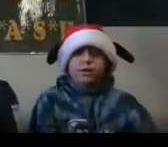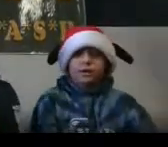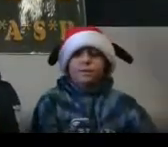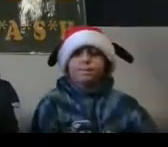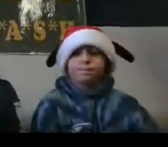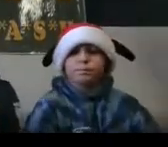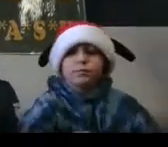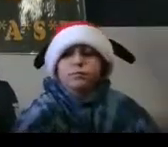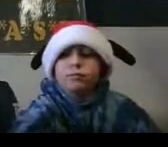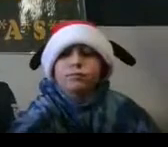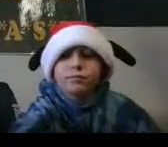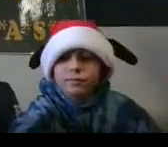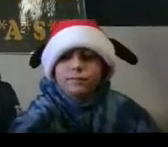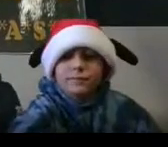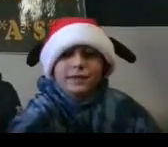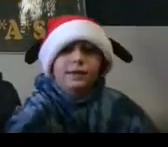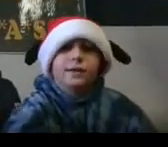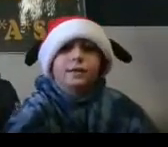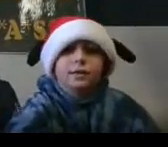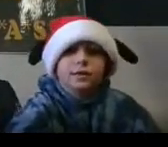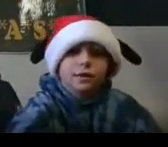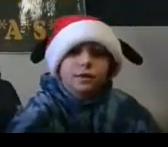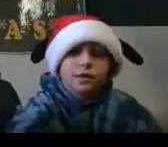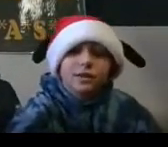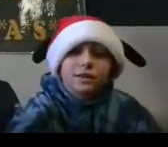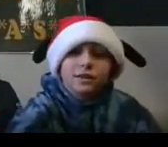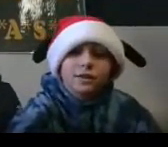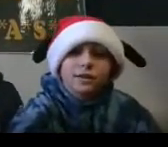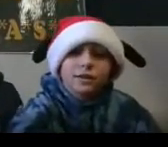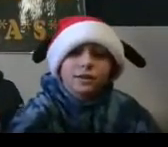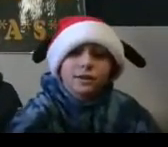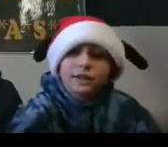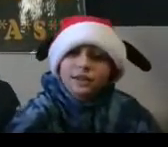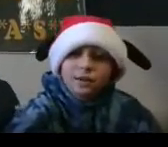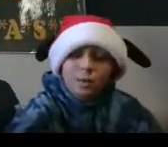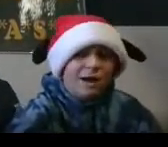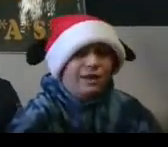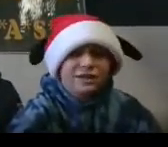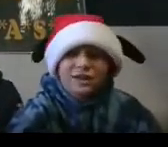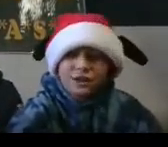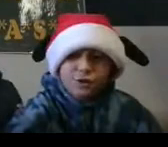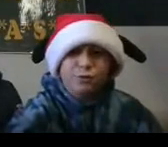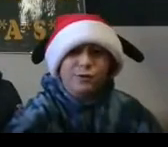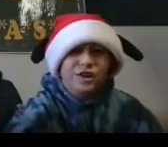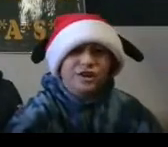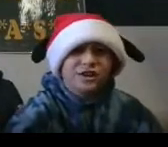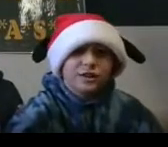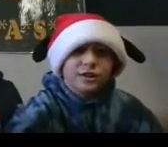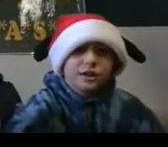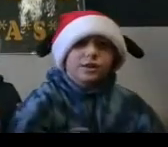Fun fact, the world's largest Christmas tree was 221 feet tall. Wow, that's